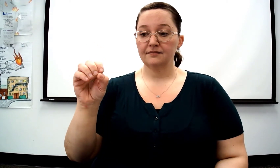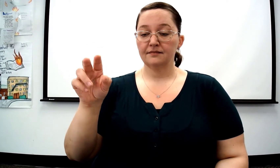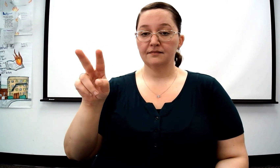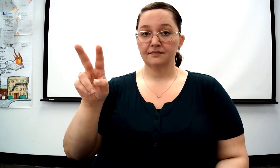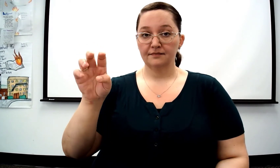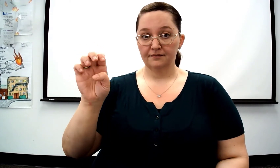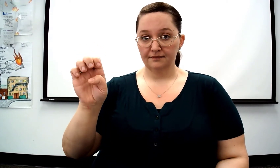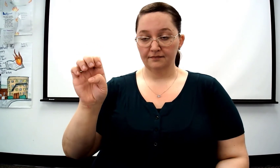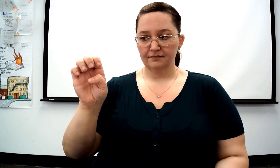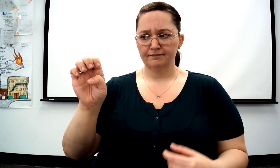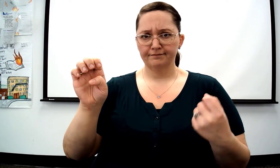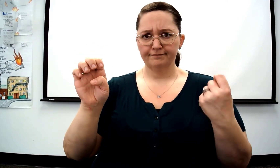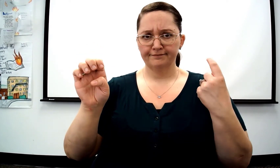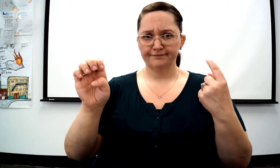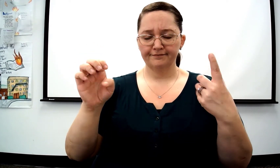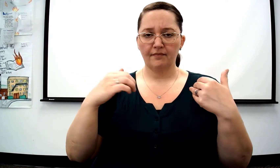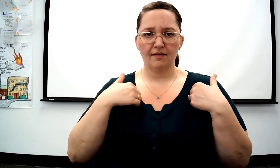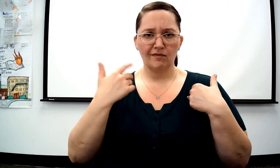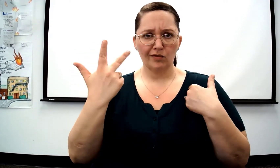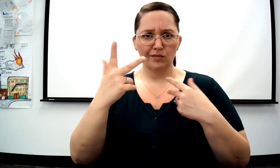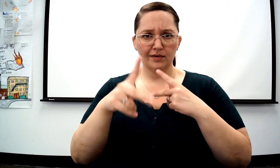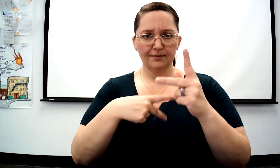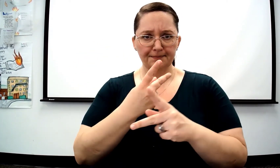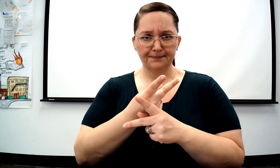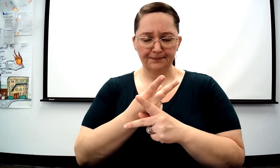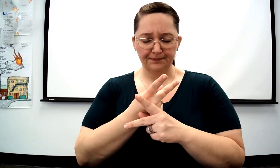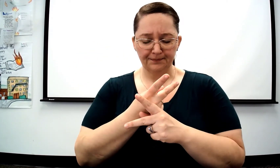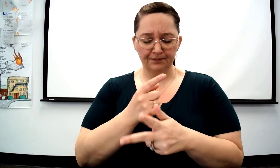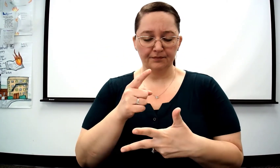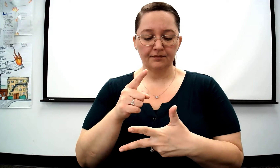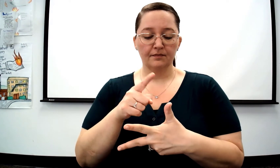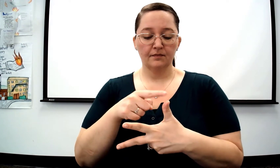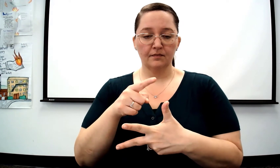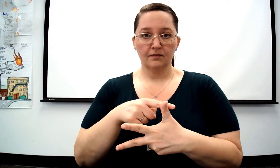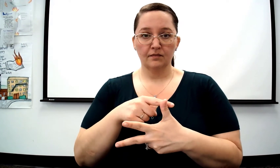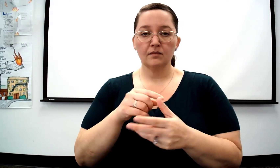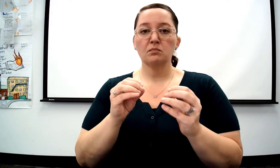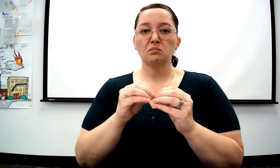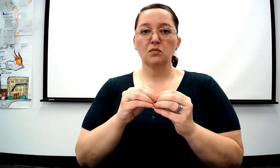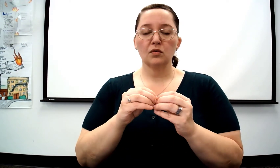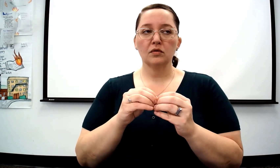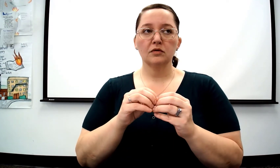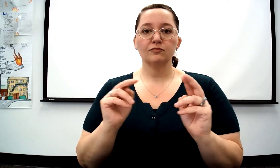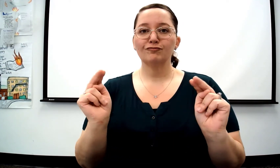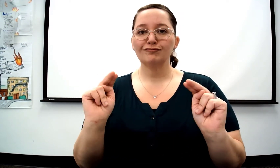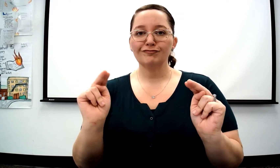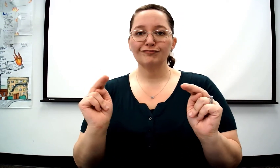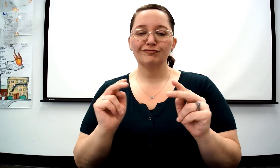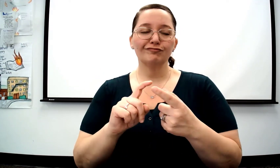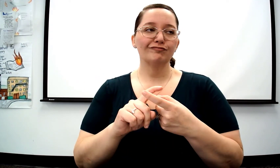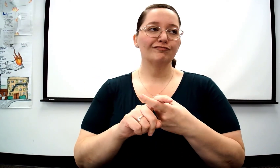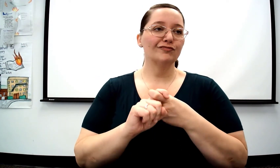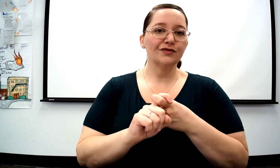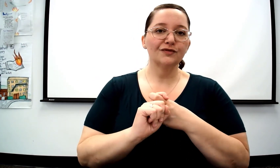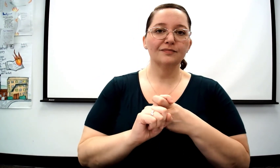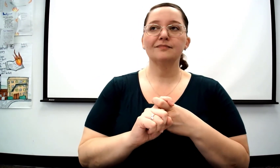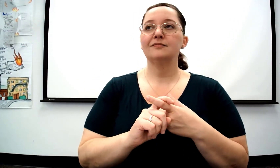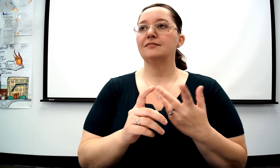Number 11 is the sign love, but there are 3 different types of love in ASL. We have our neutral